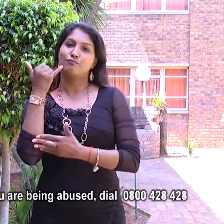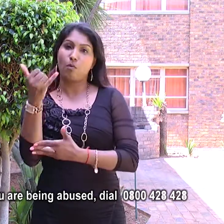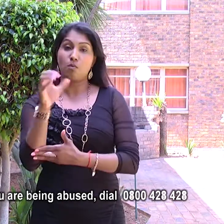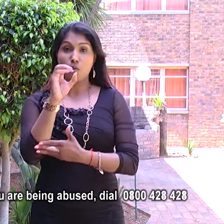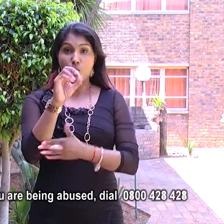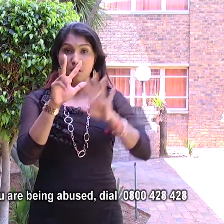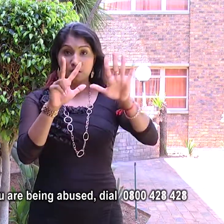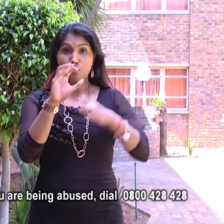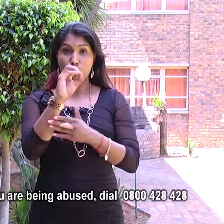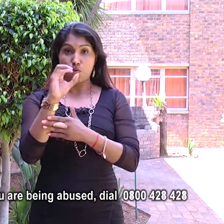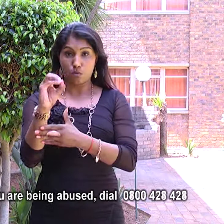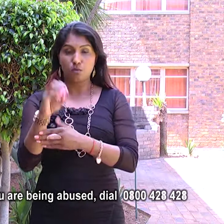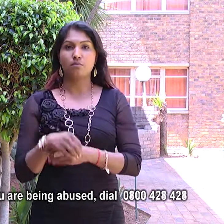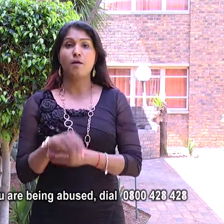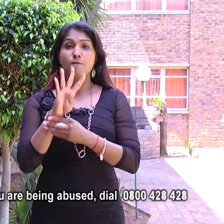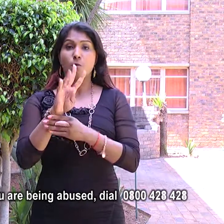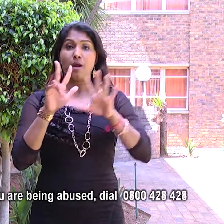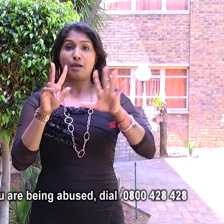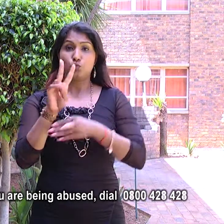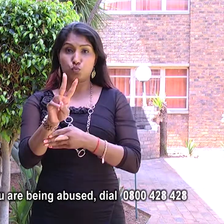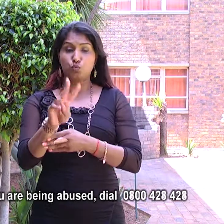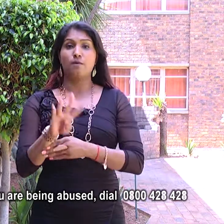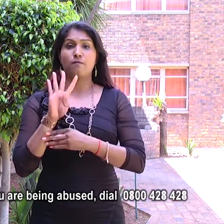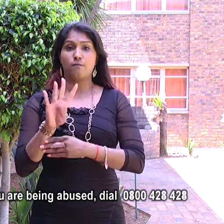0800 428 428.